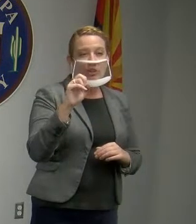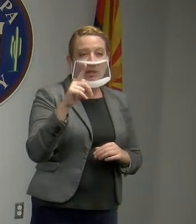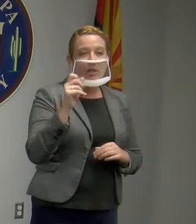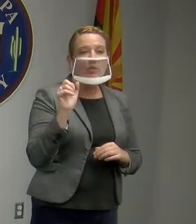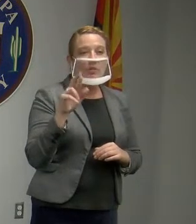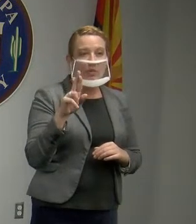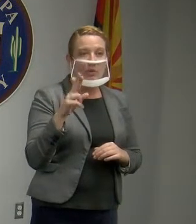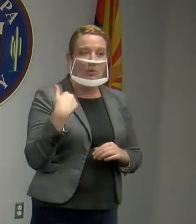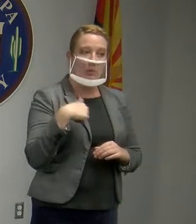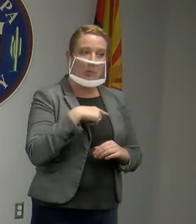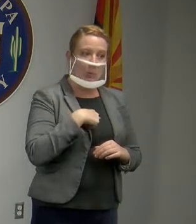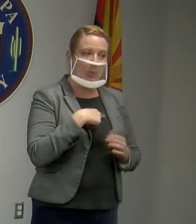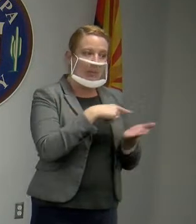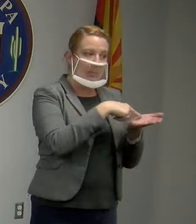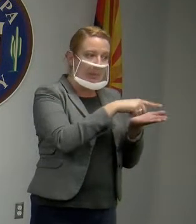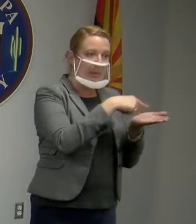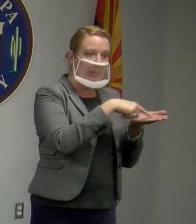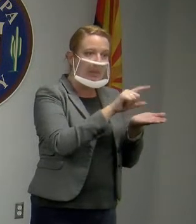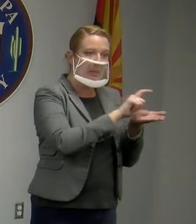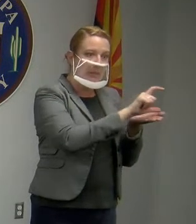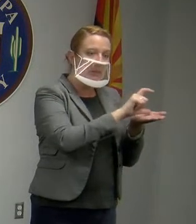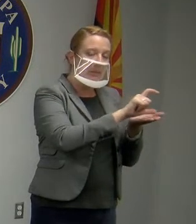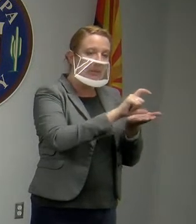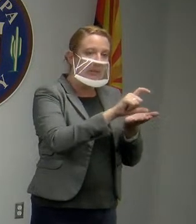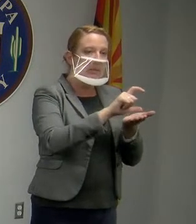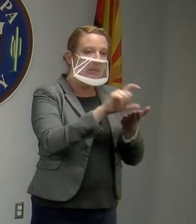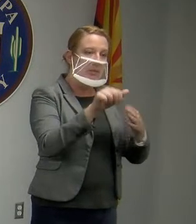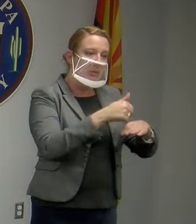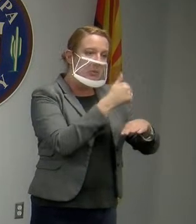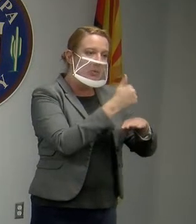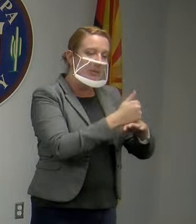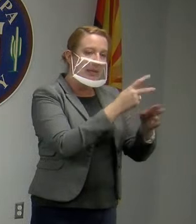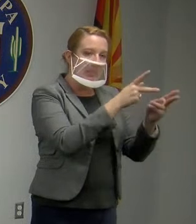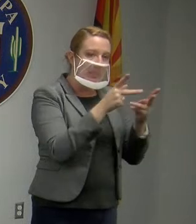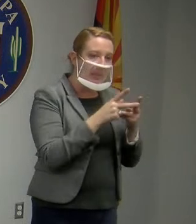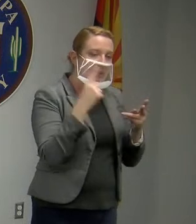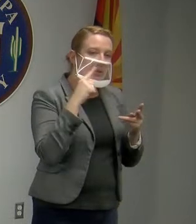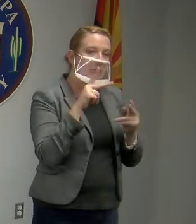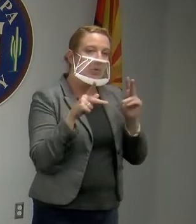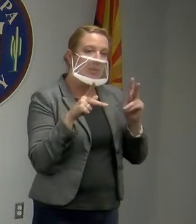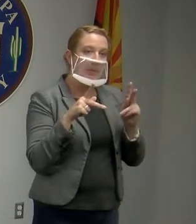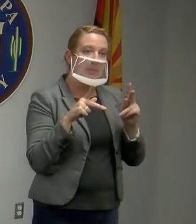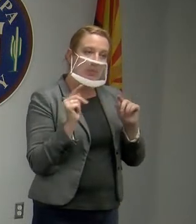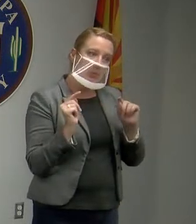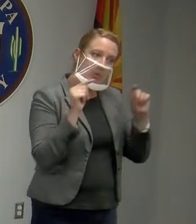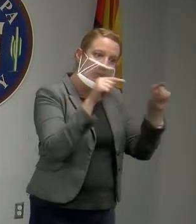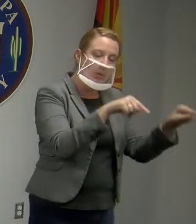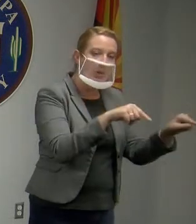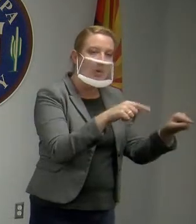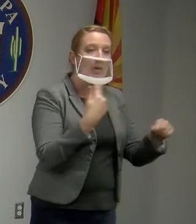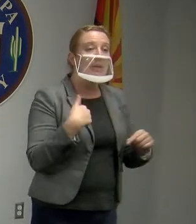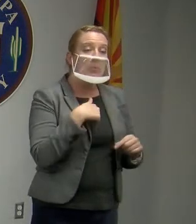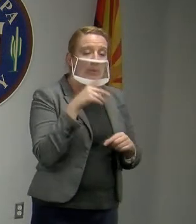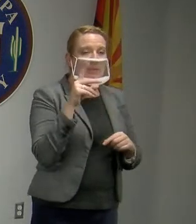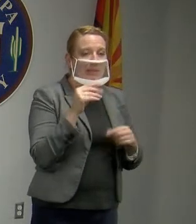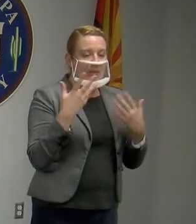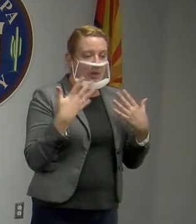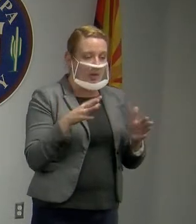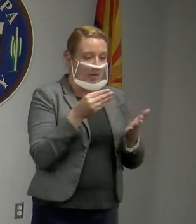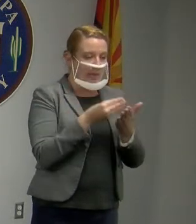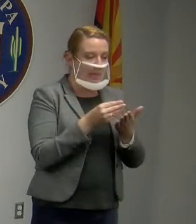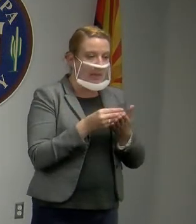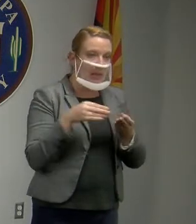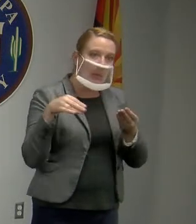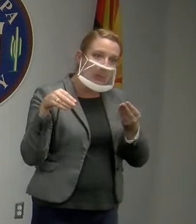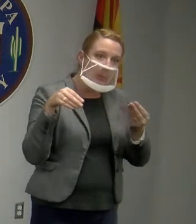also pouring a great deal of effort through public health into long-term care facilities, disease control, that sort of thing. So all